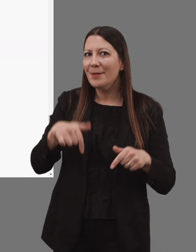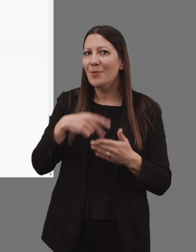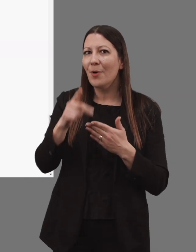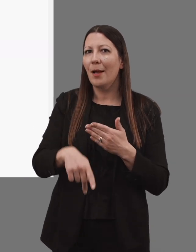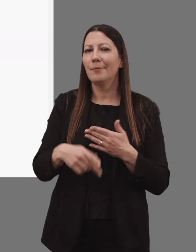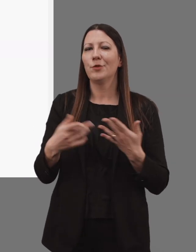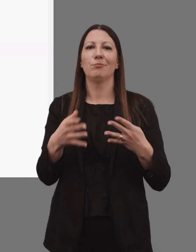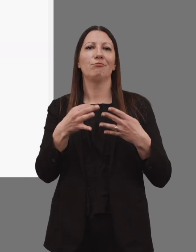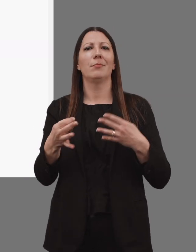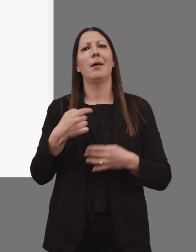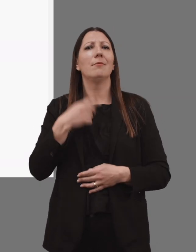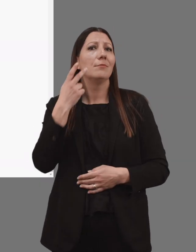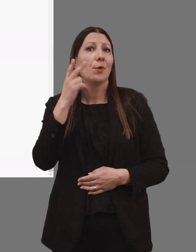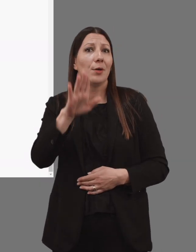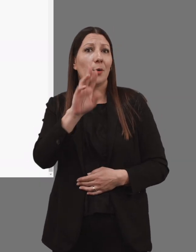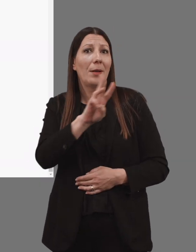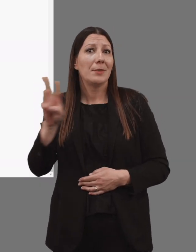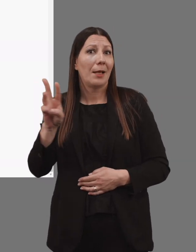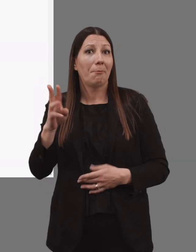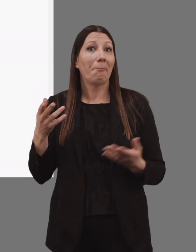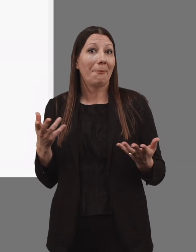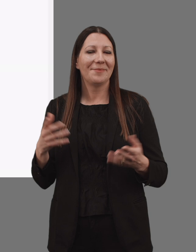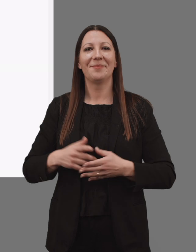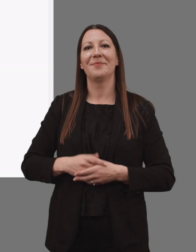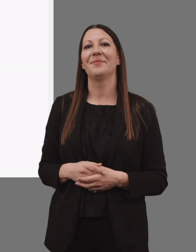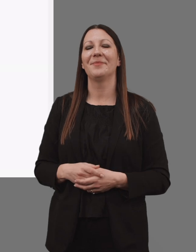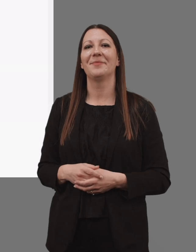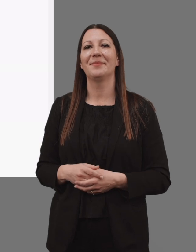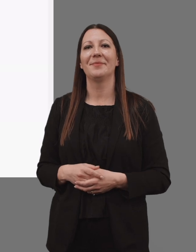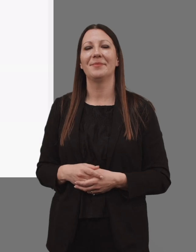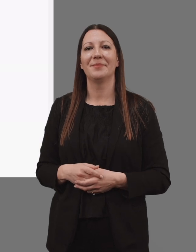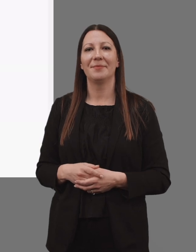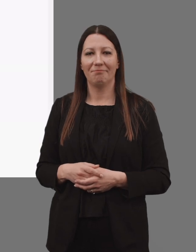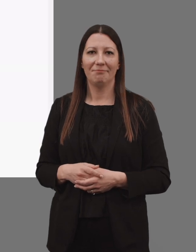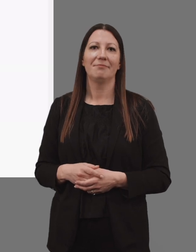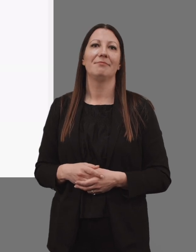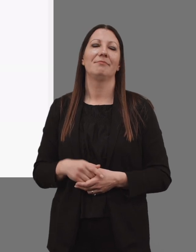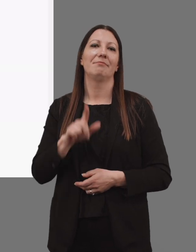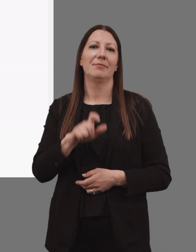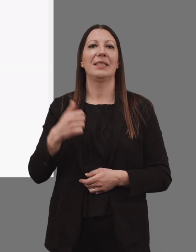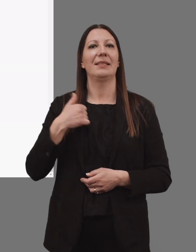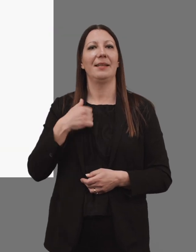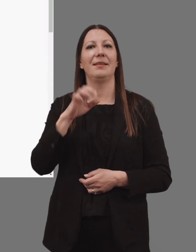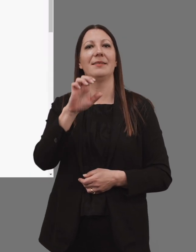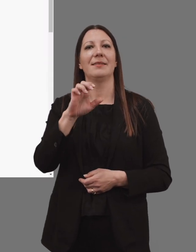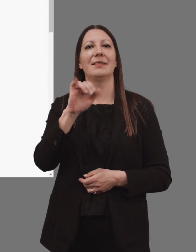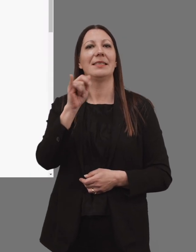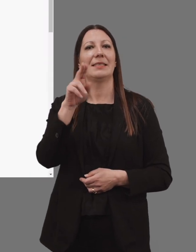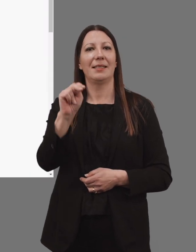our website, for example. And then today we will be a Canadian citizen, save and